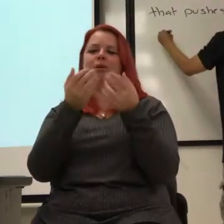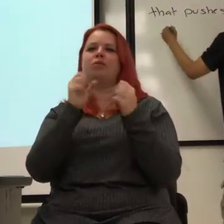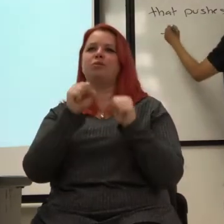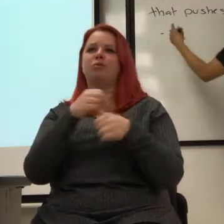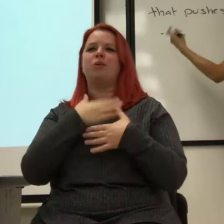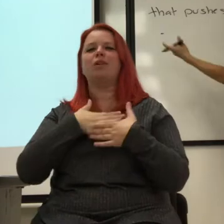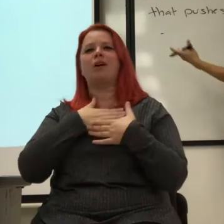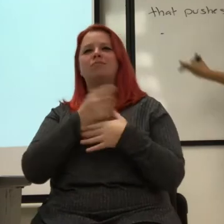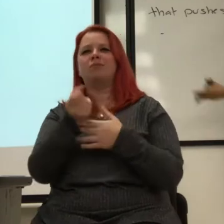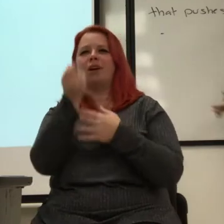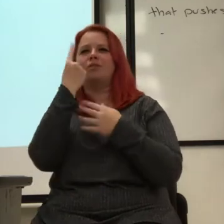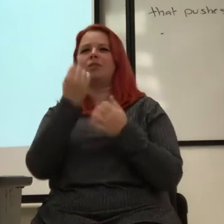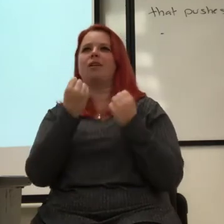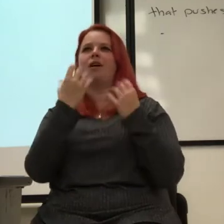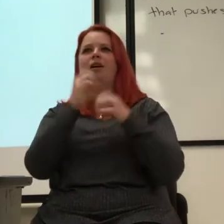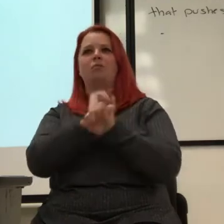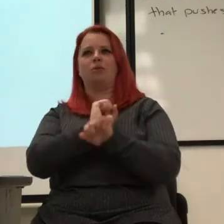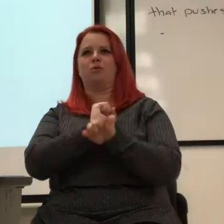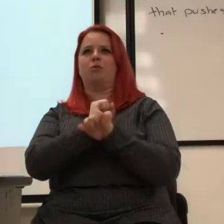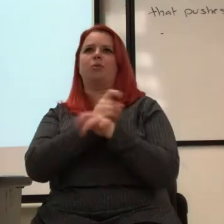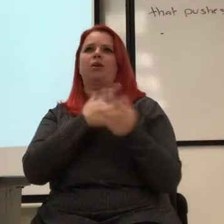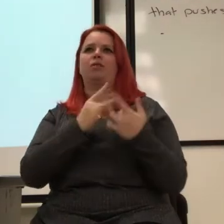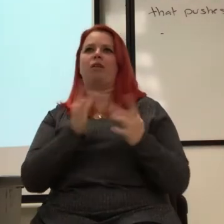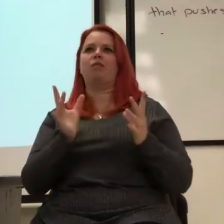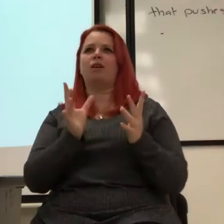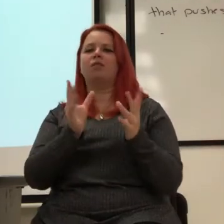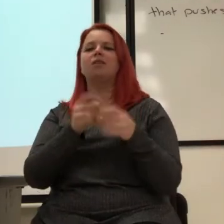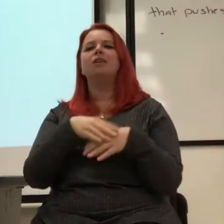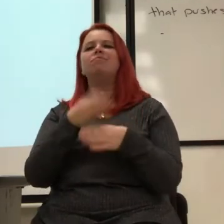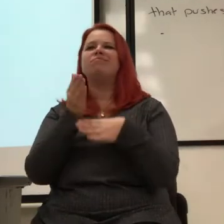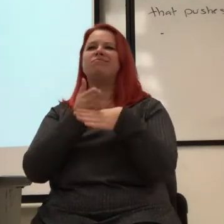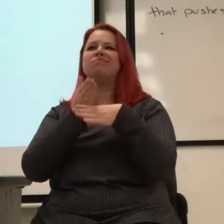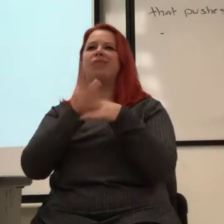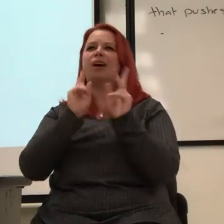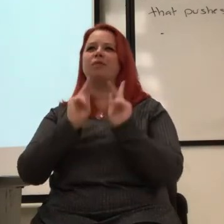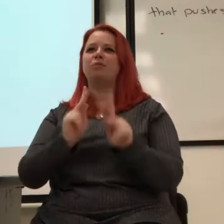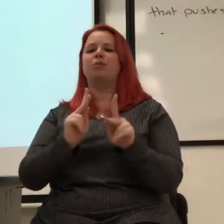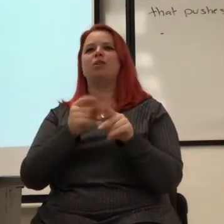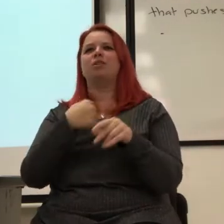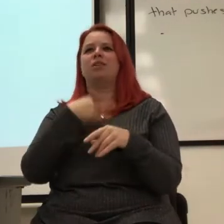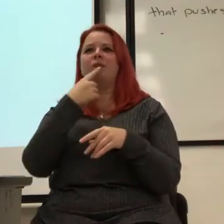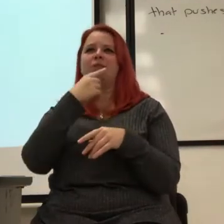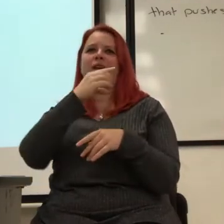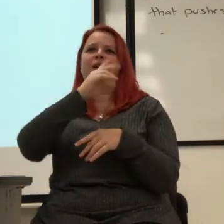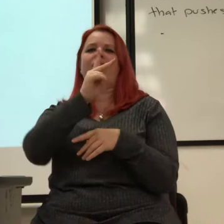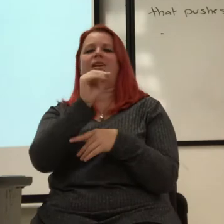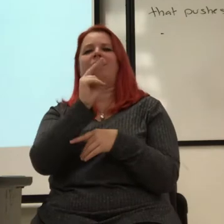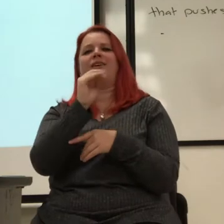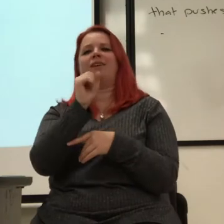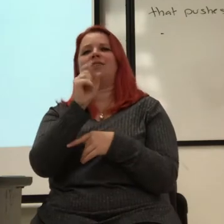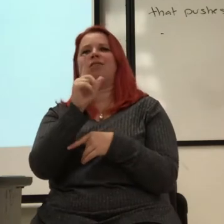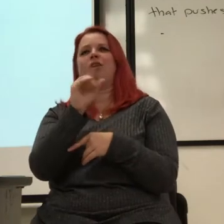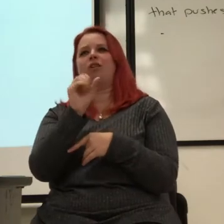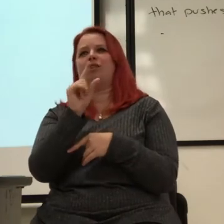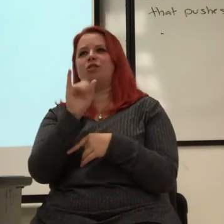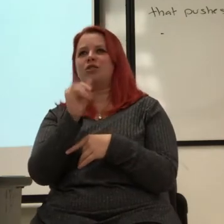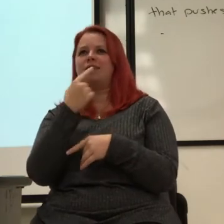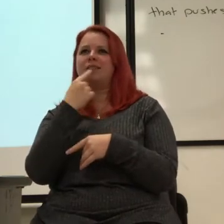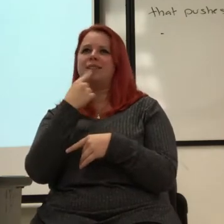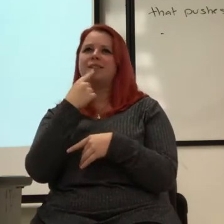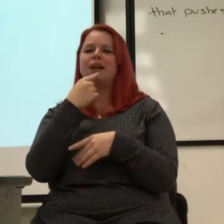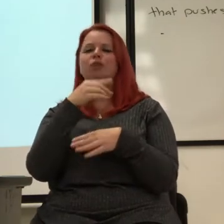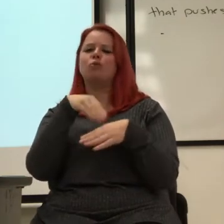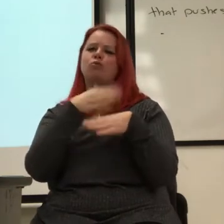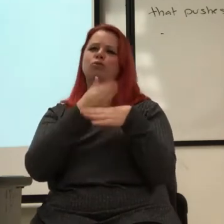average person, and when I say average person, kinesiology books usually mean like a man, 5'10",